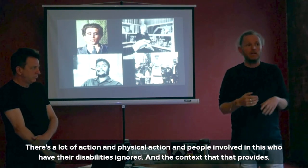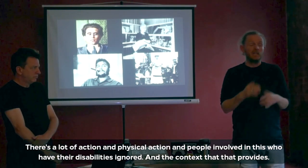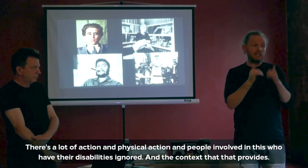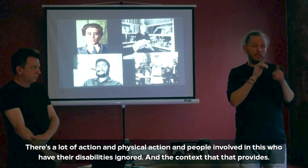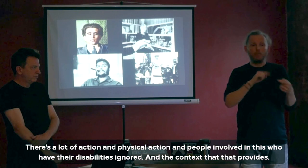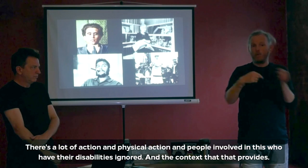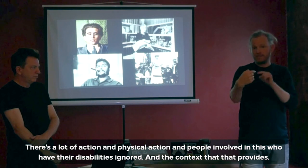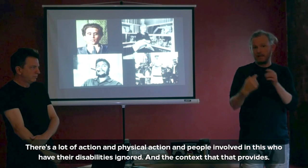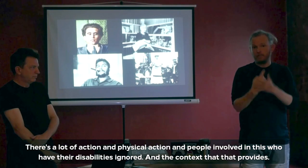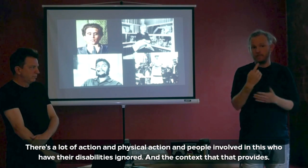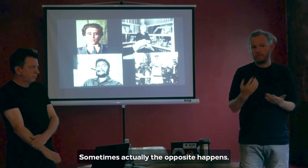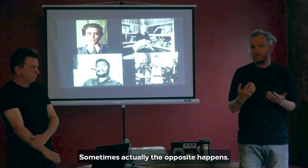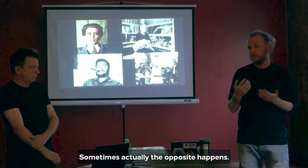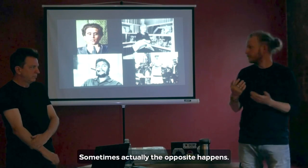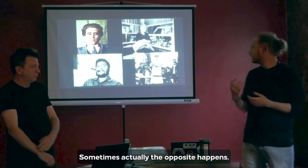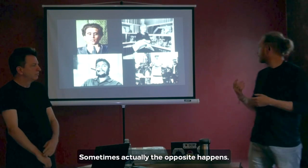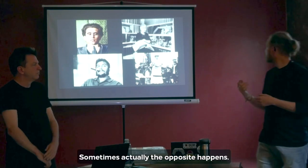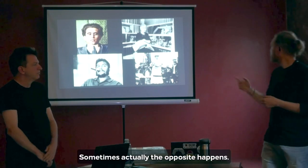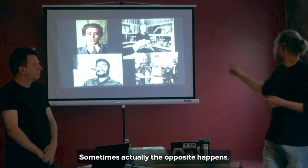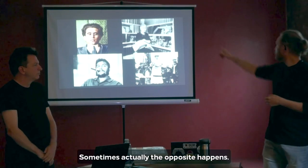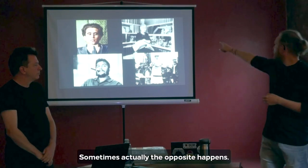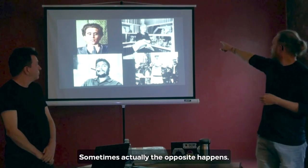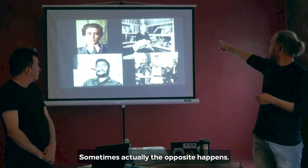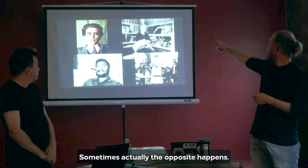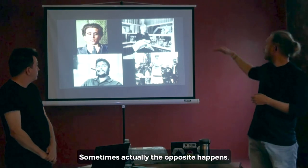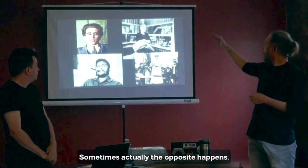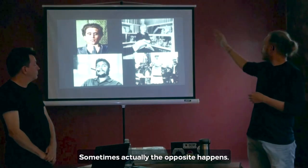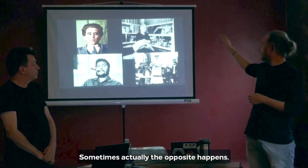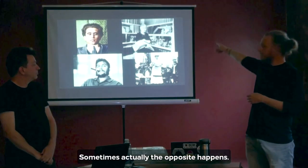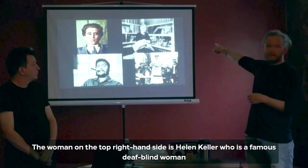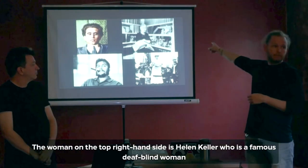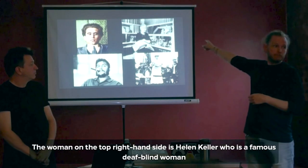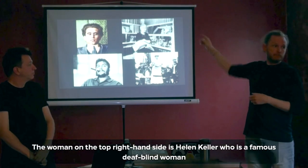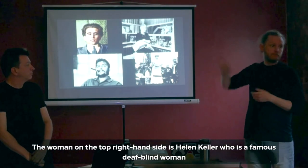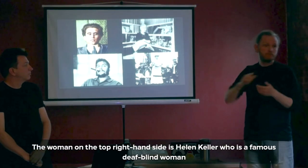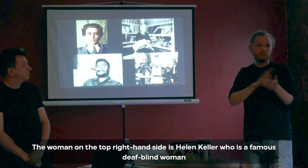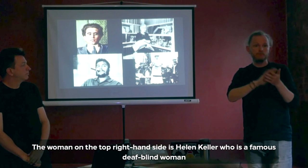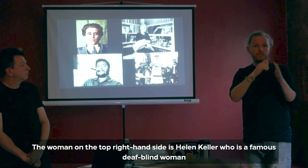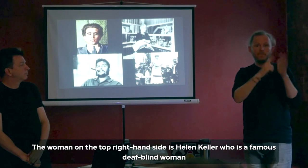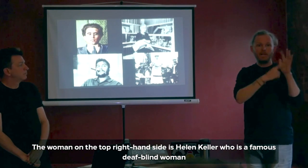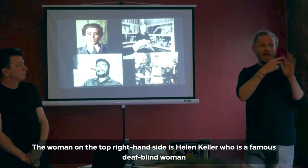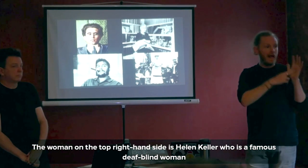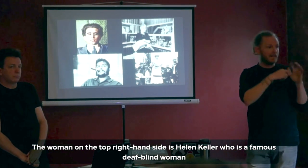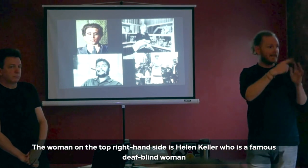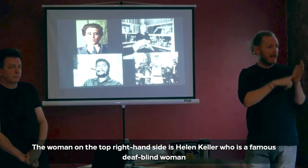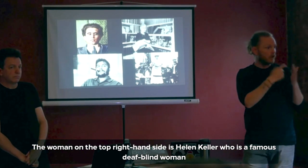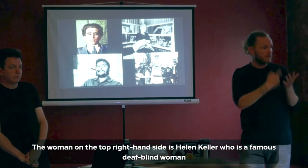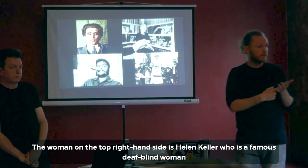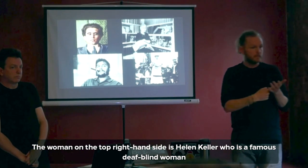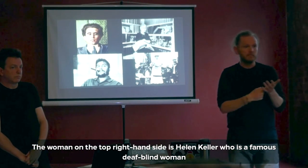and the context that provides. Sometimes actually the opposite happens. So the woman on the top right hand side, that's Helen